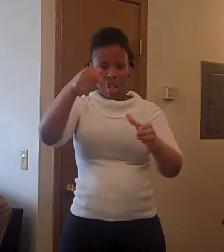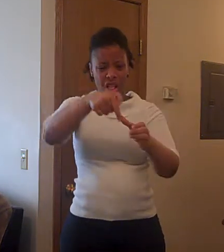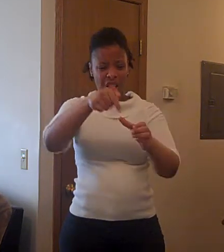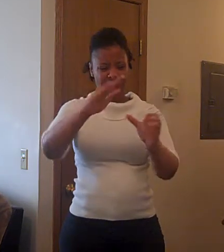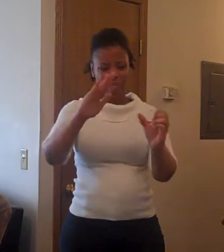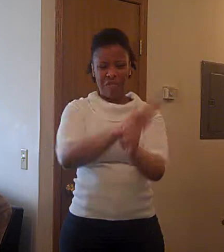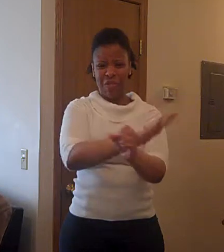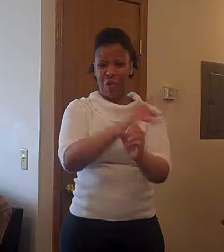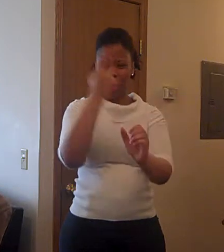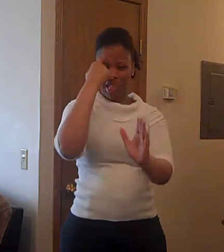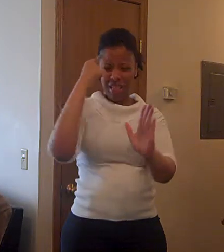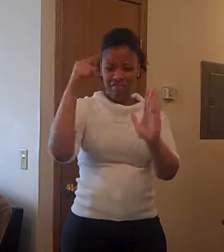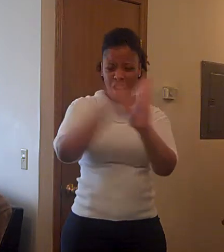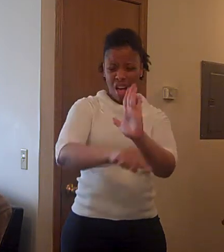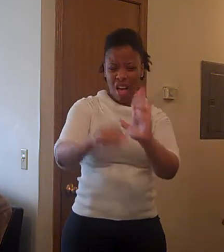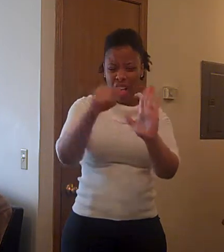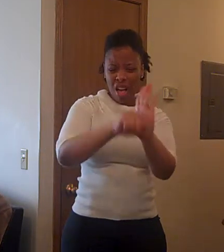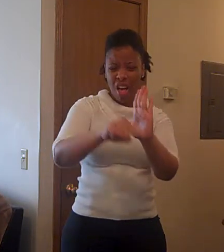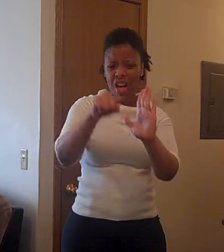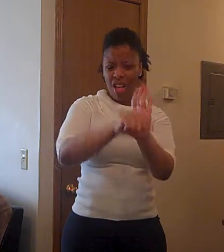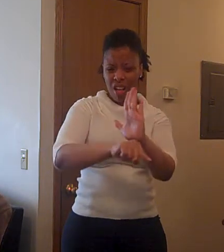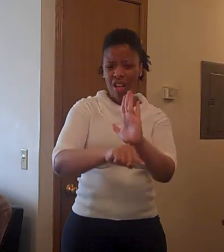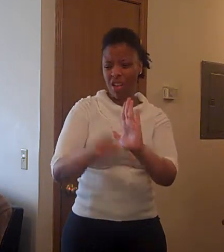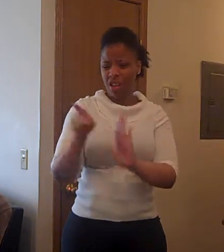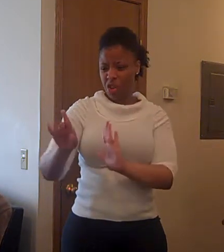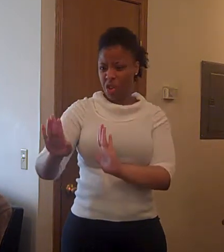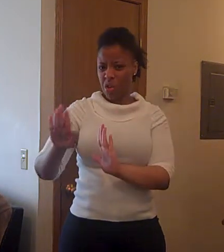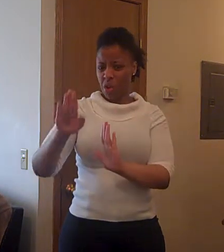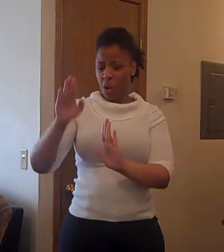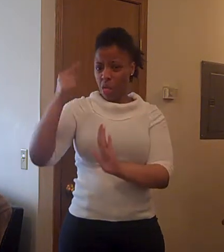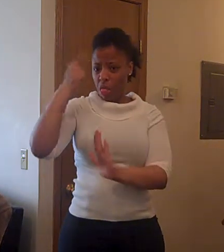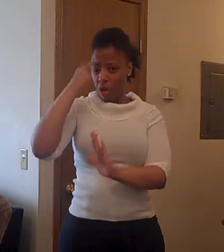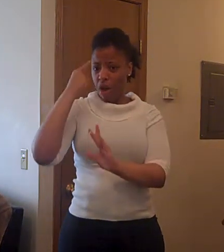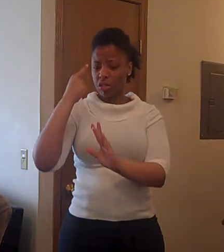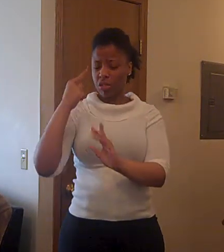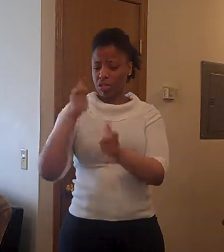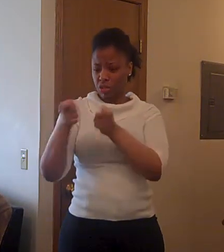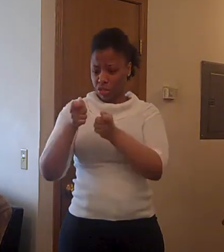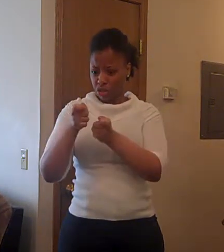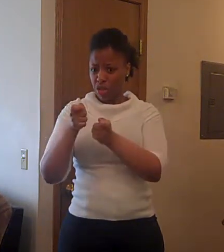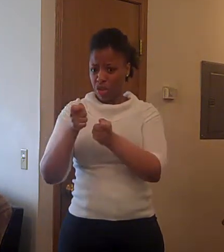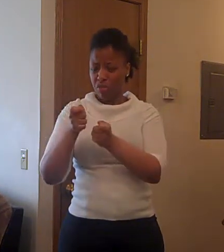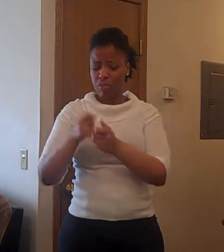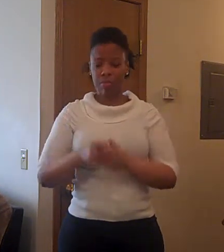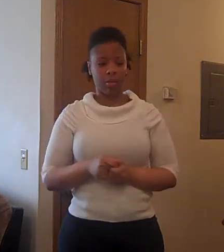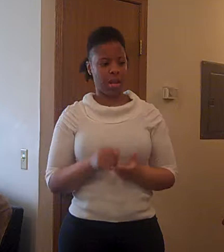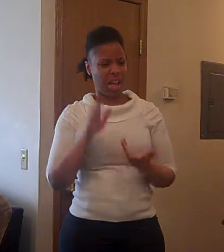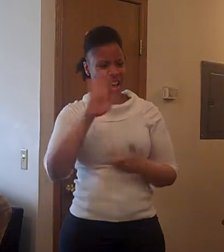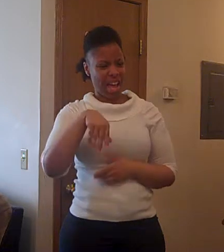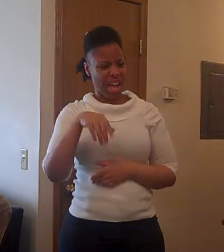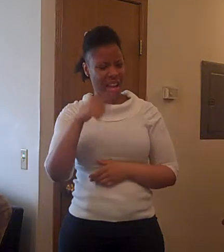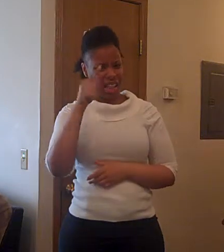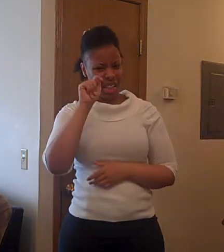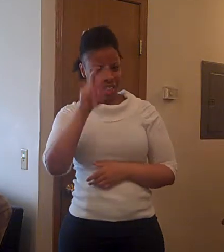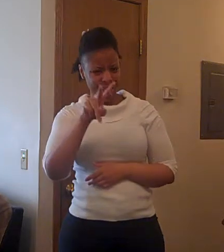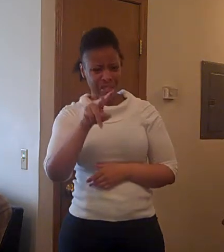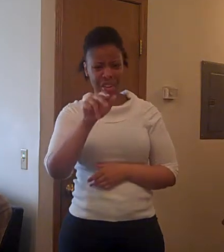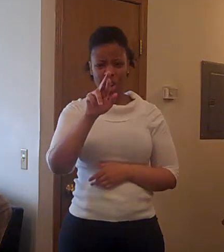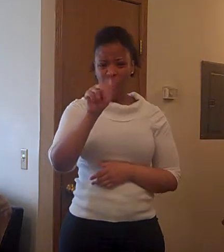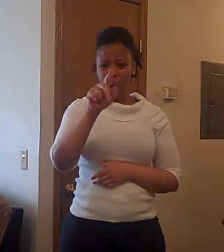do we really discipline our thought life? By the way, doesn't the media feed that toxicity? Absolutely. And what we're exposed Absolutely. to? They really are.